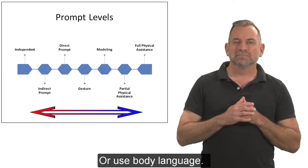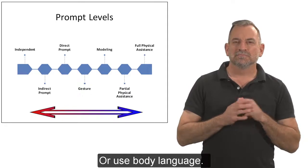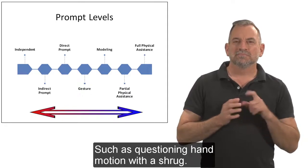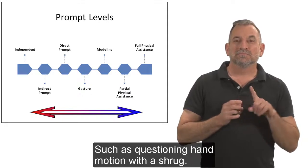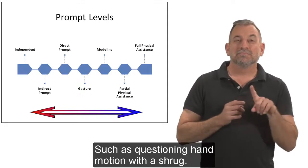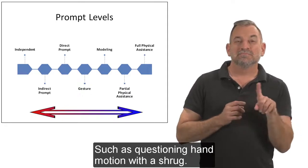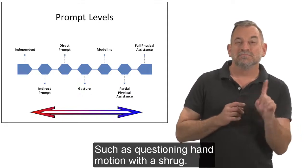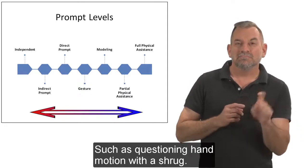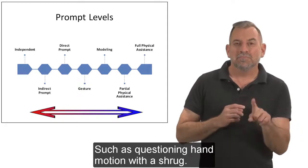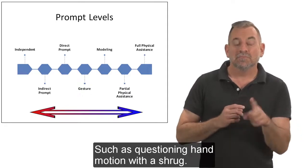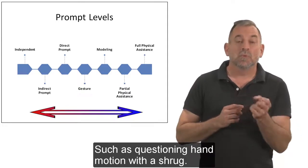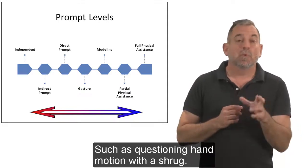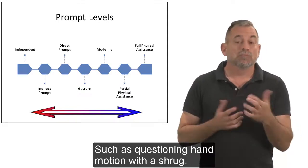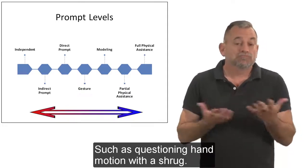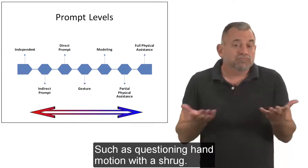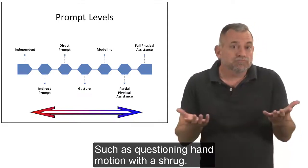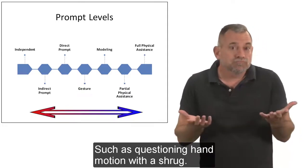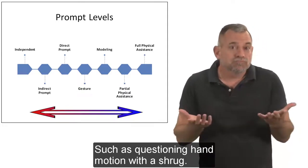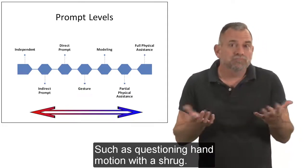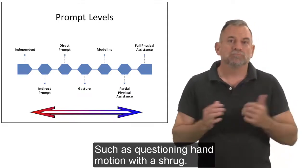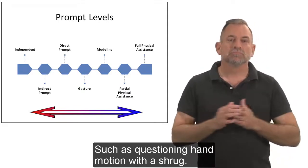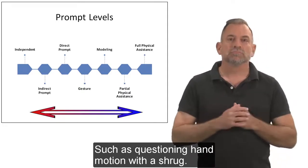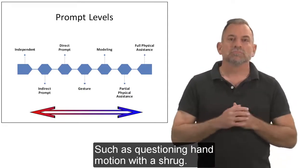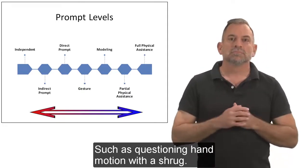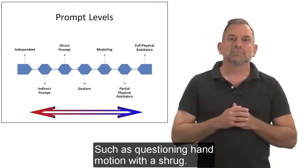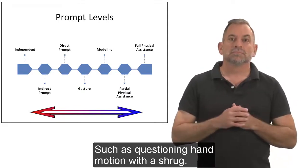such as questioning hand motion with a shrug.